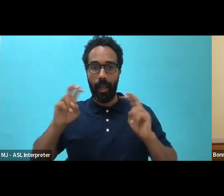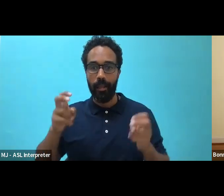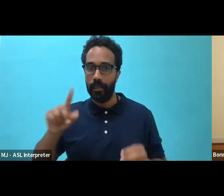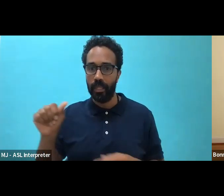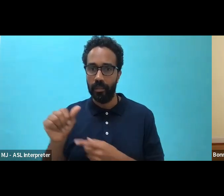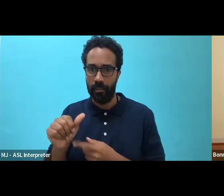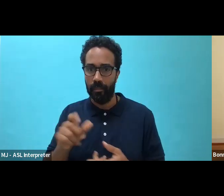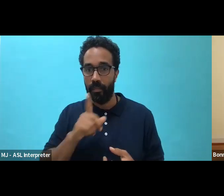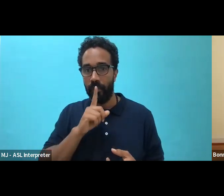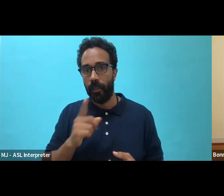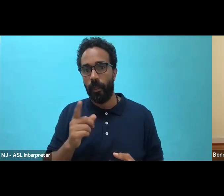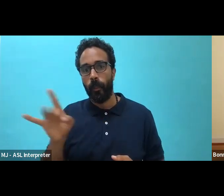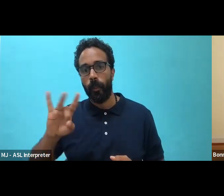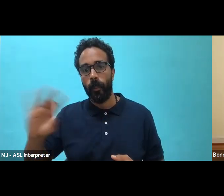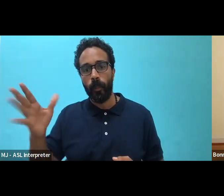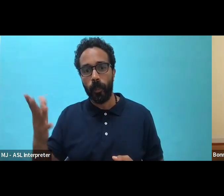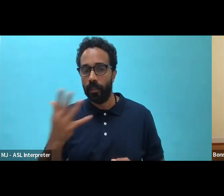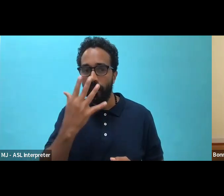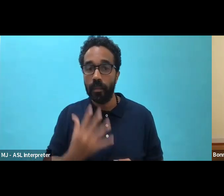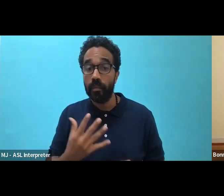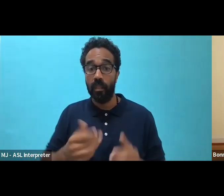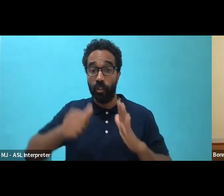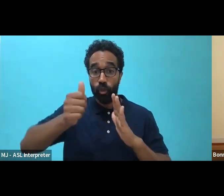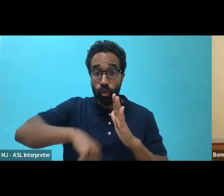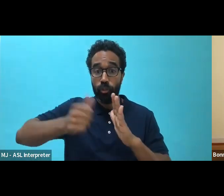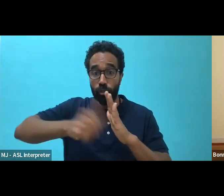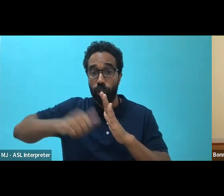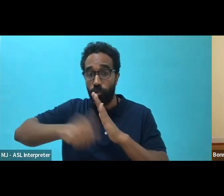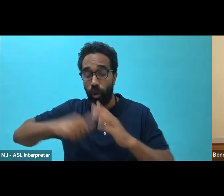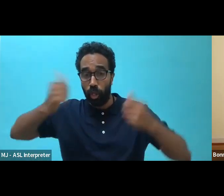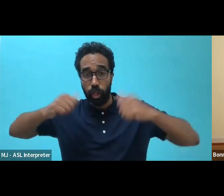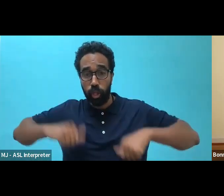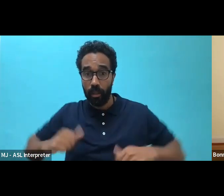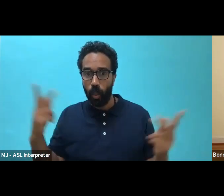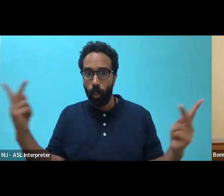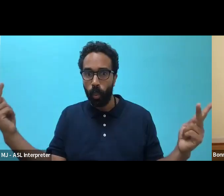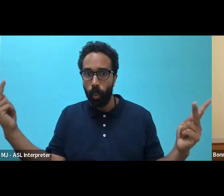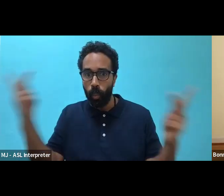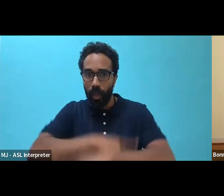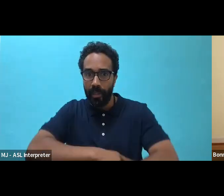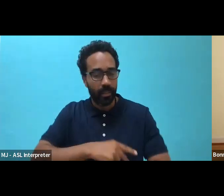of the surgeries that we've had exacerbate our disability instead of making it better.